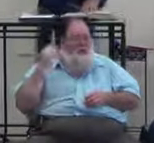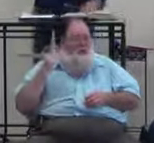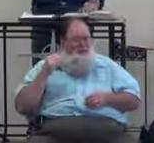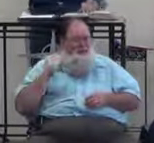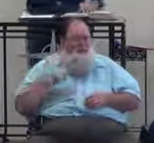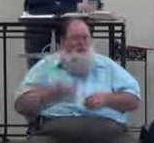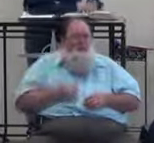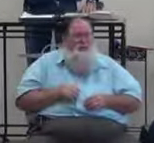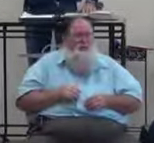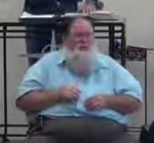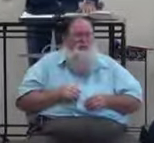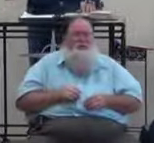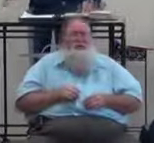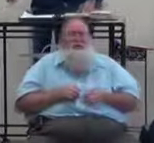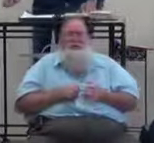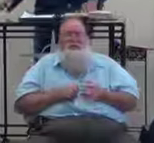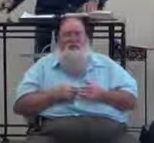they're scattered,